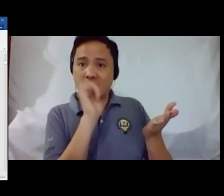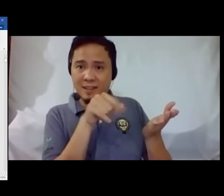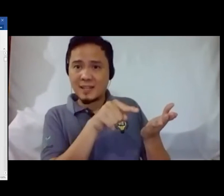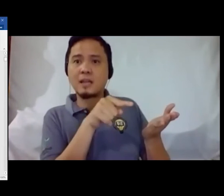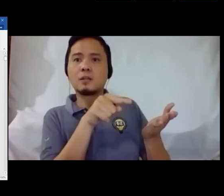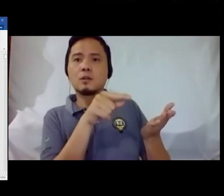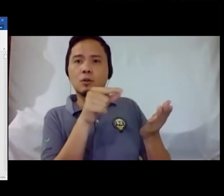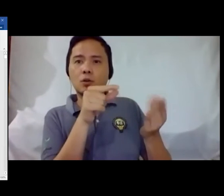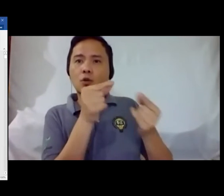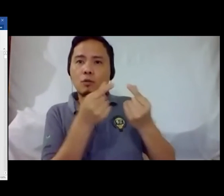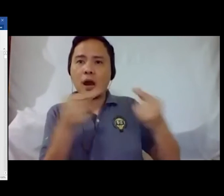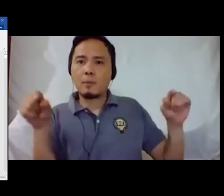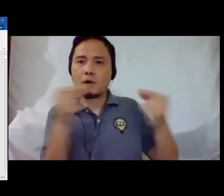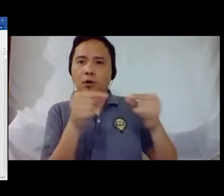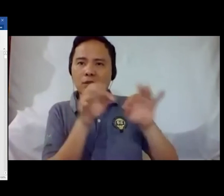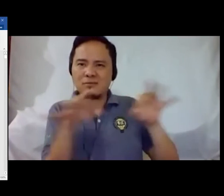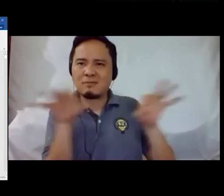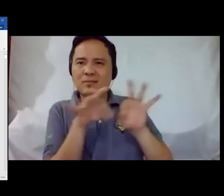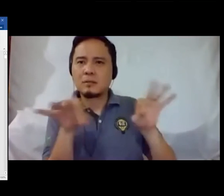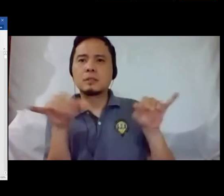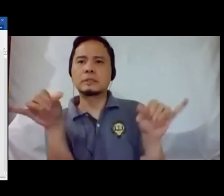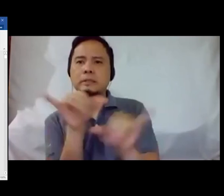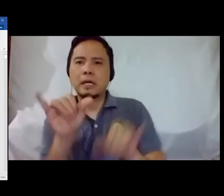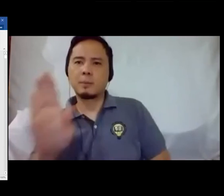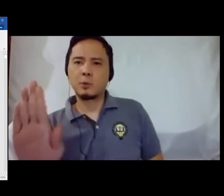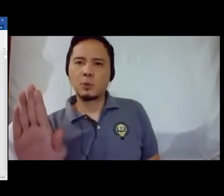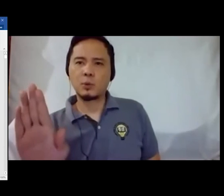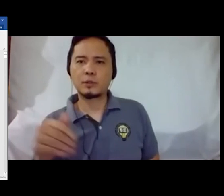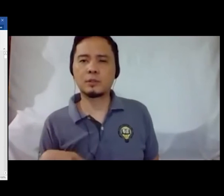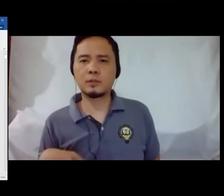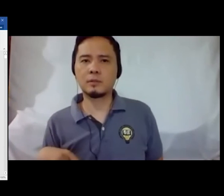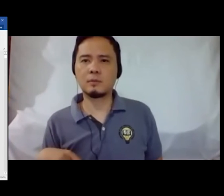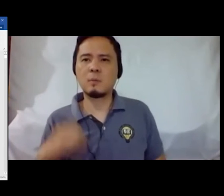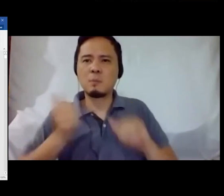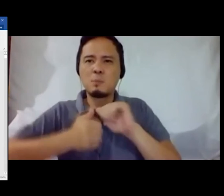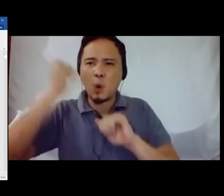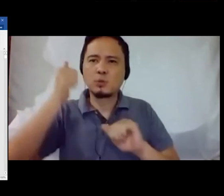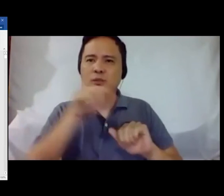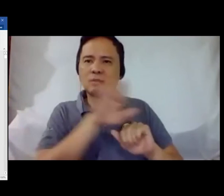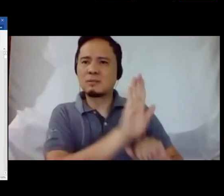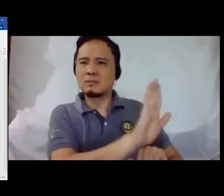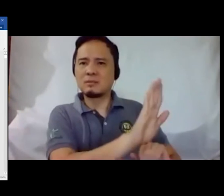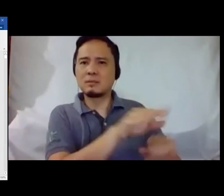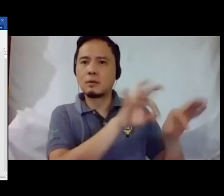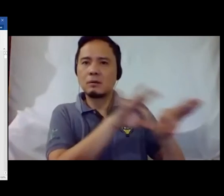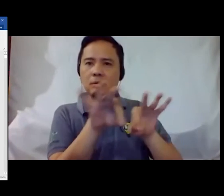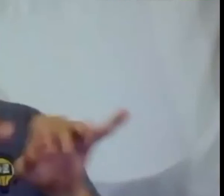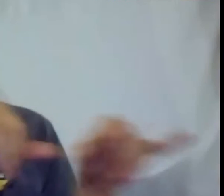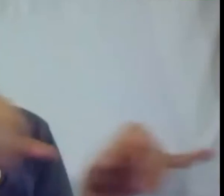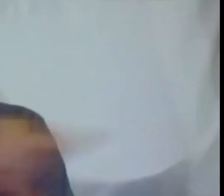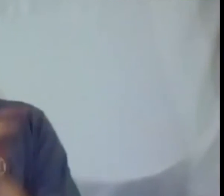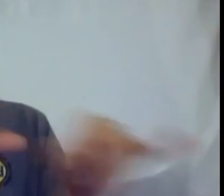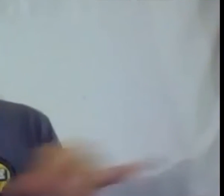similar to what you have in most of the sentences in Filipino Sign Language.